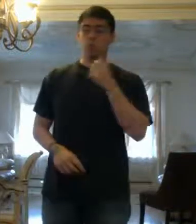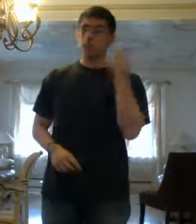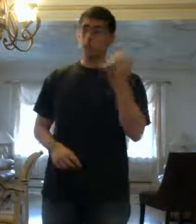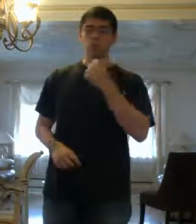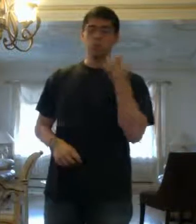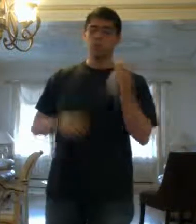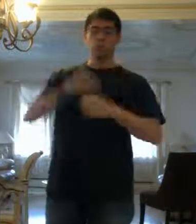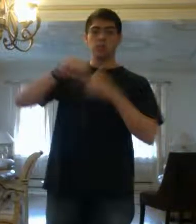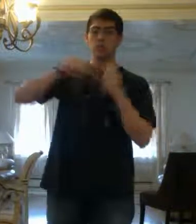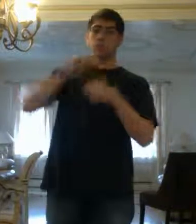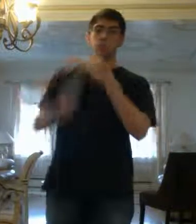you into the dark